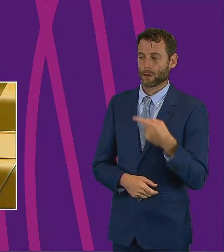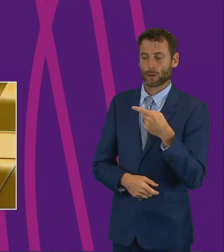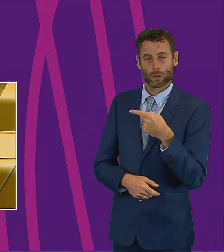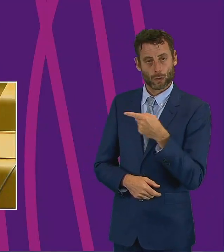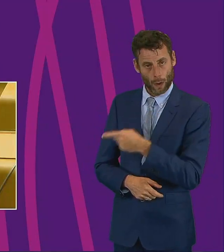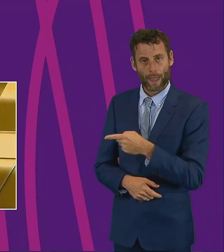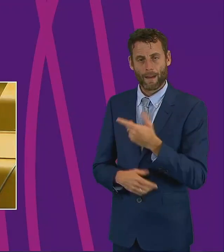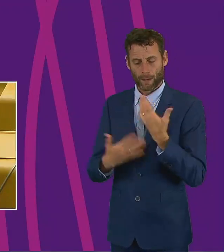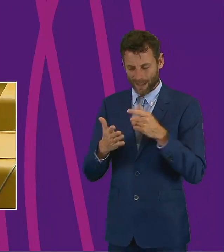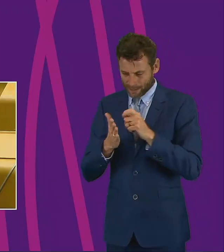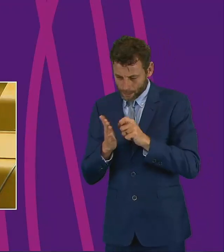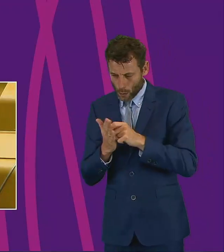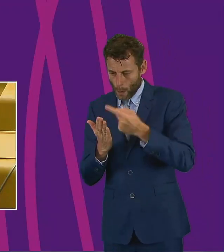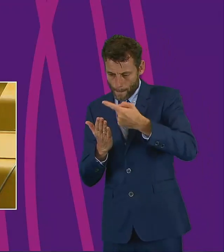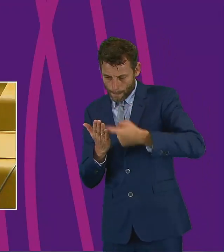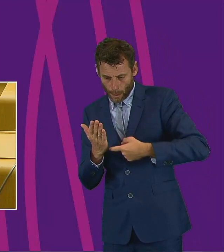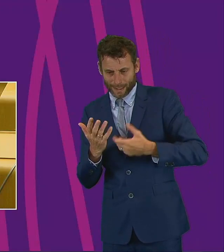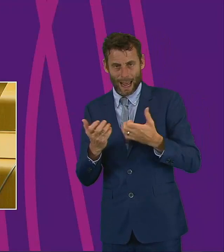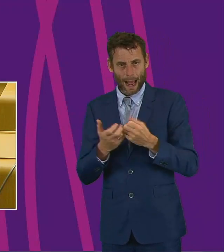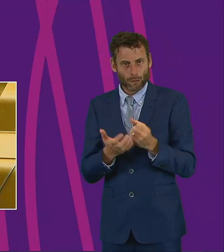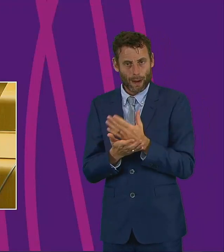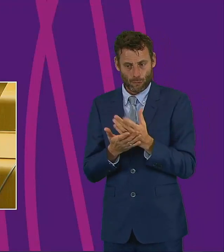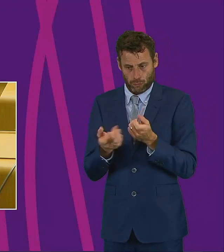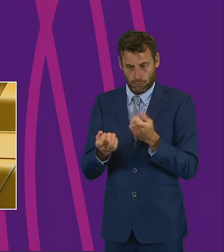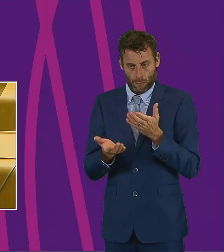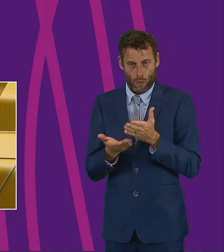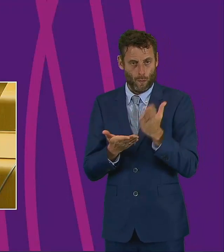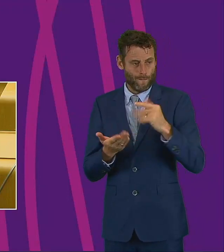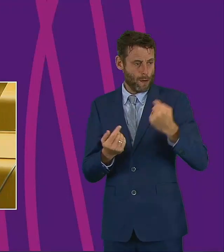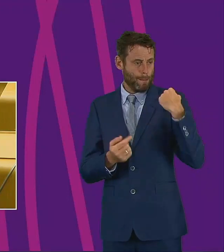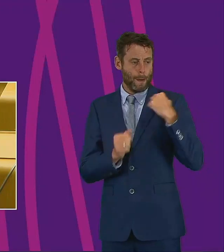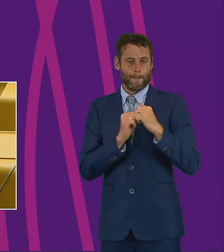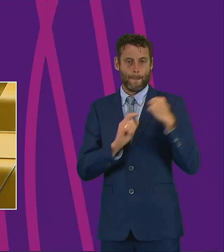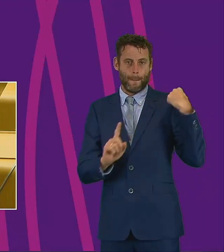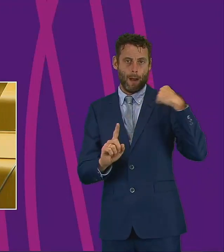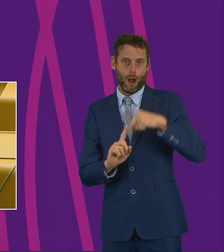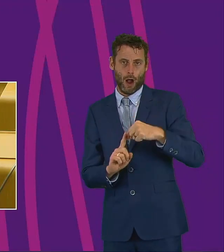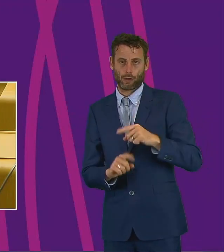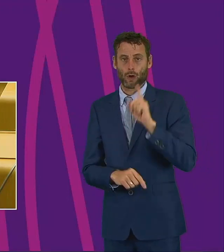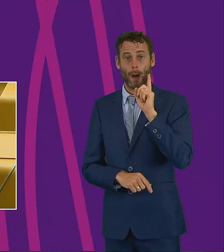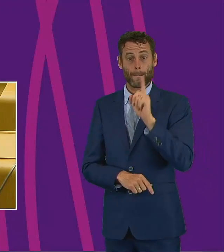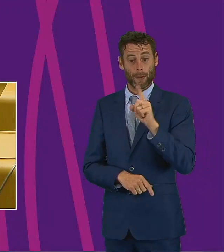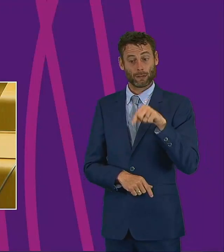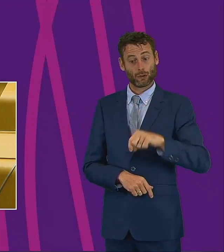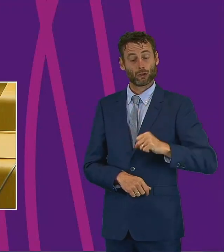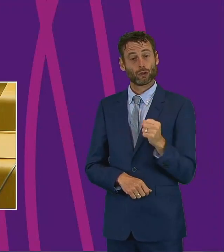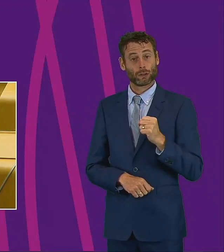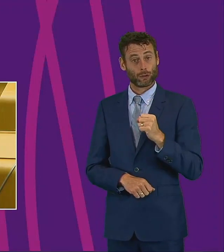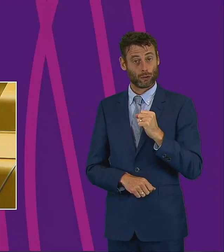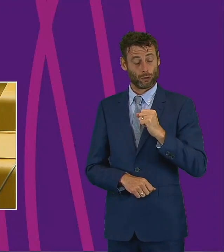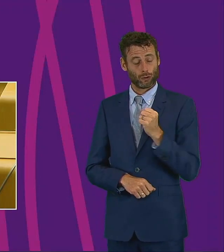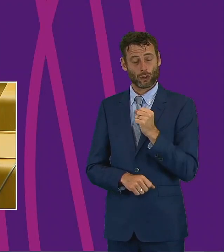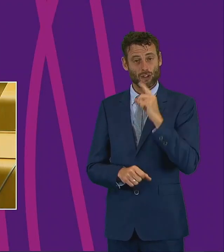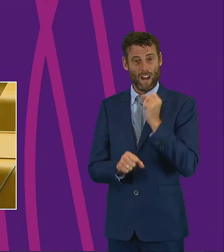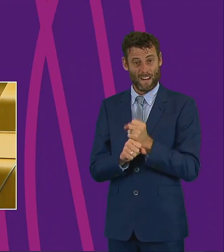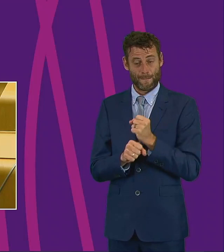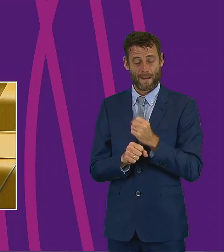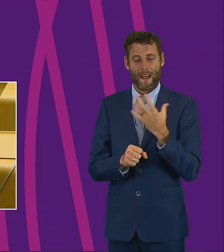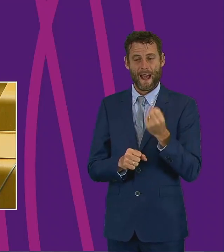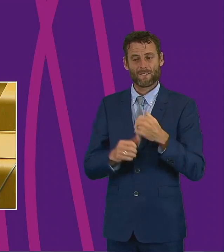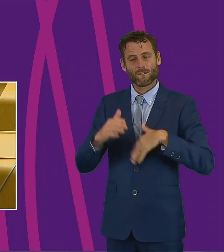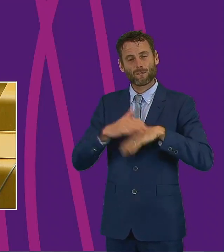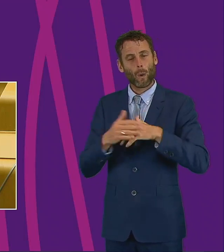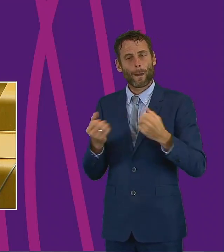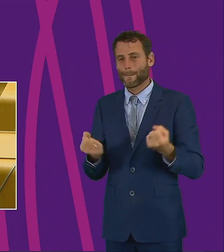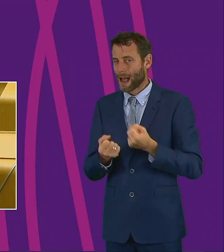us to manage the effects of the pandemic since March. However, the gaps in the powers of the Scottish Government have been exposed, particularly in